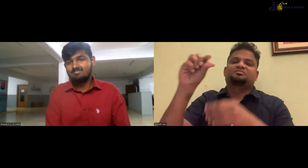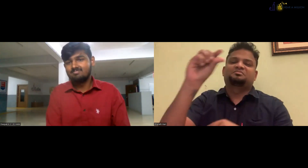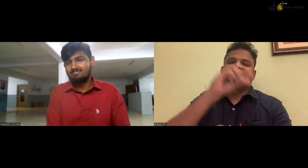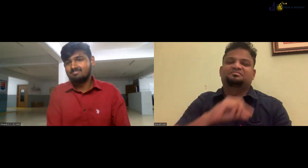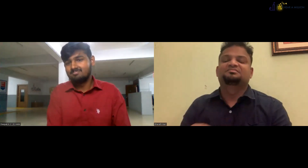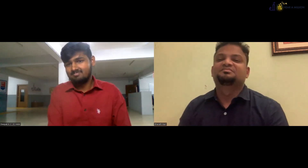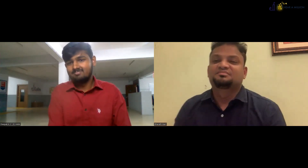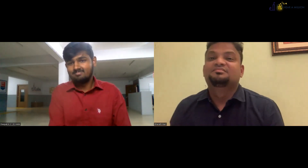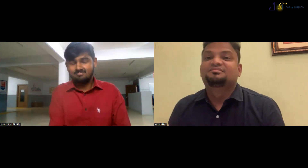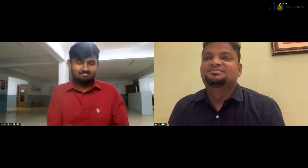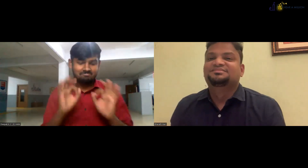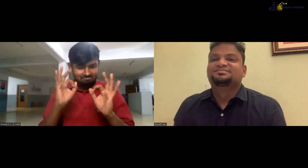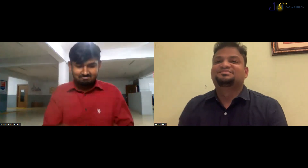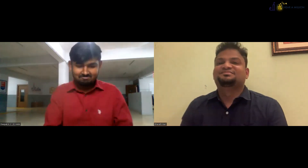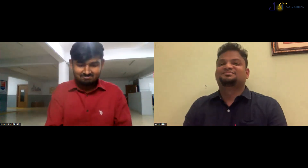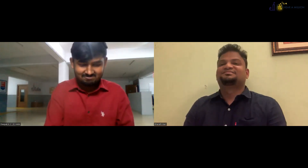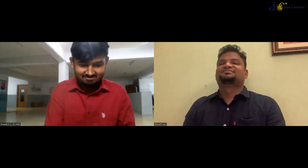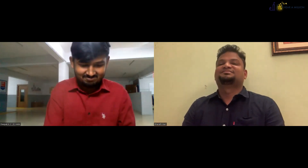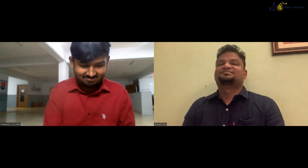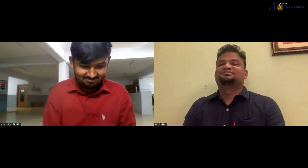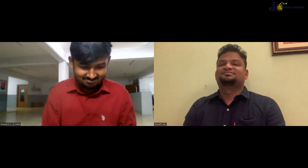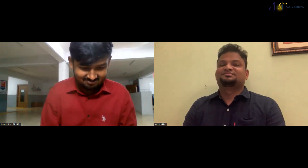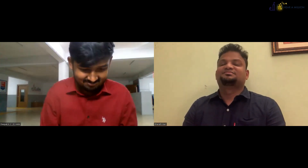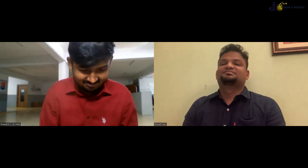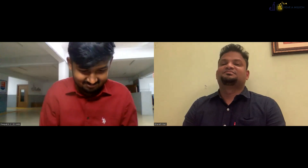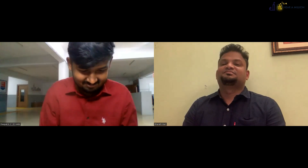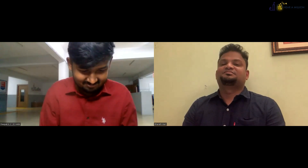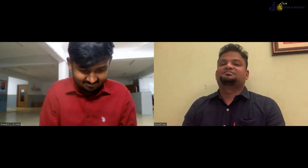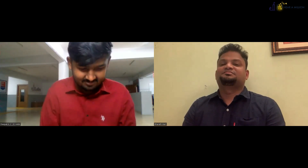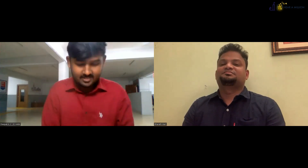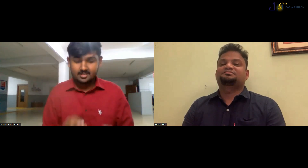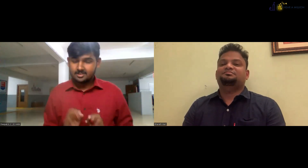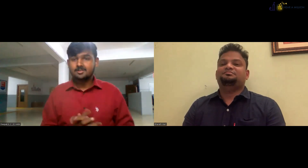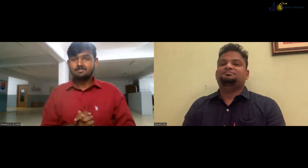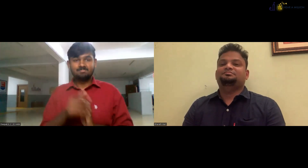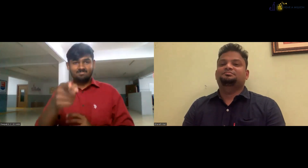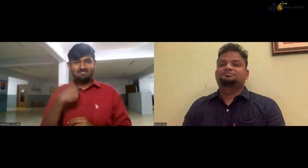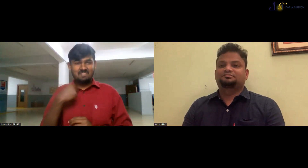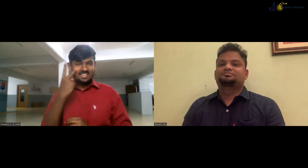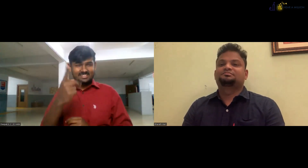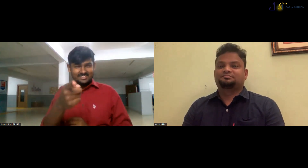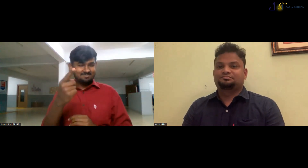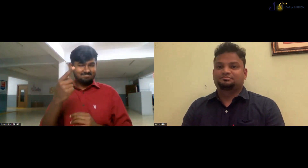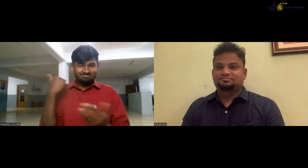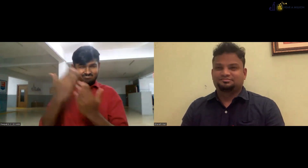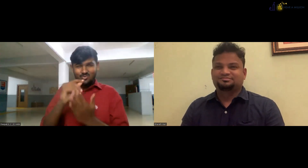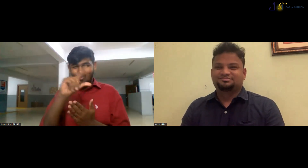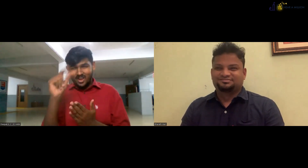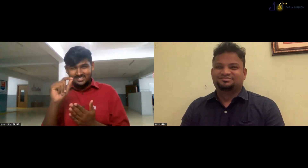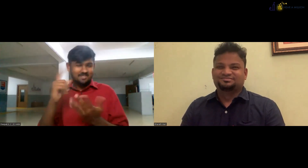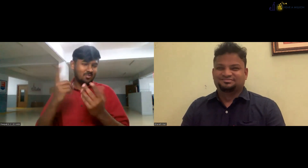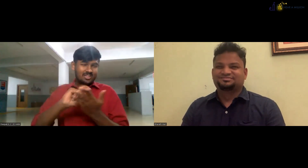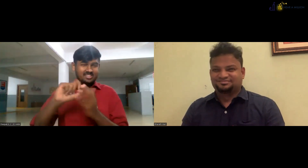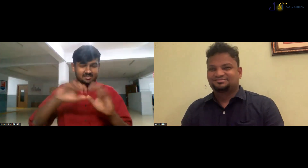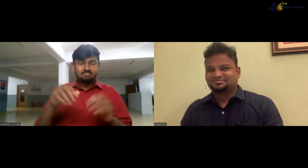So my friend, they picked me up in Paris and also in Germany as well. and they help me out.